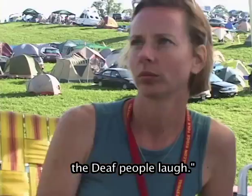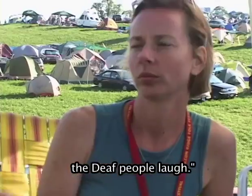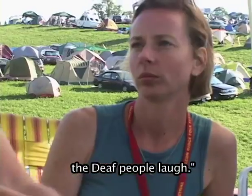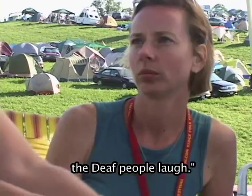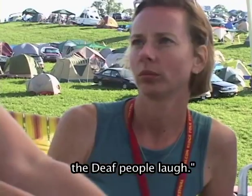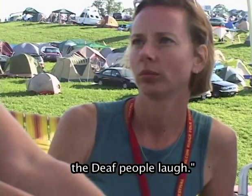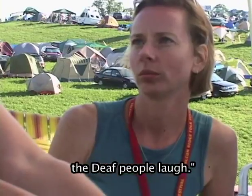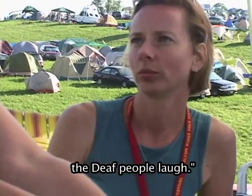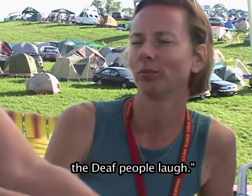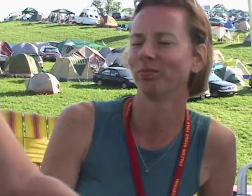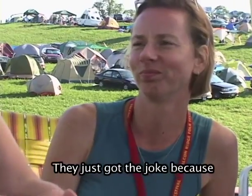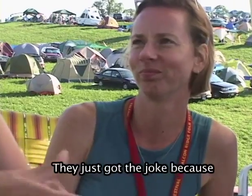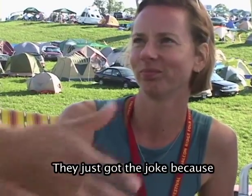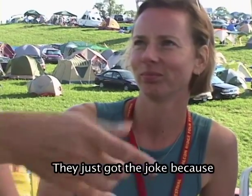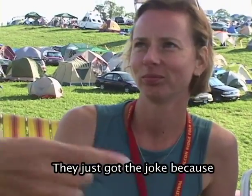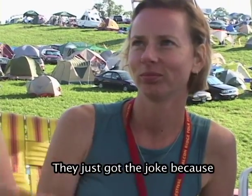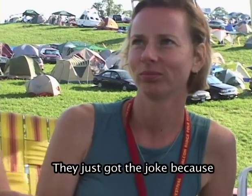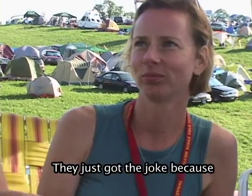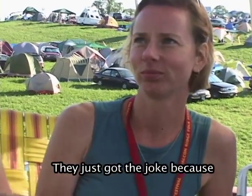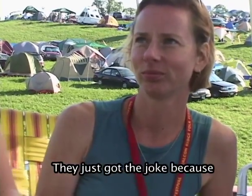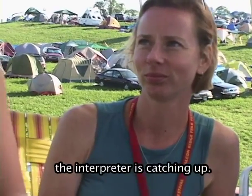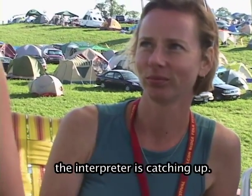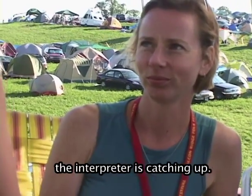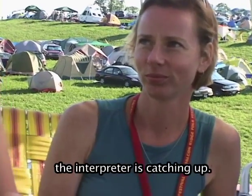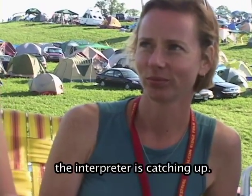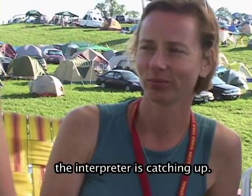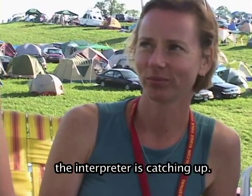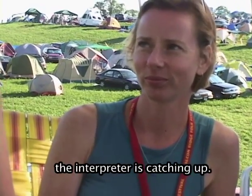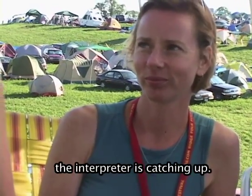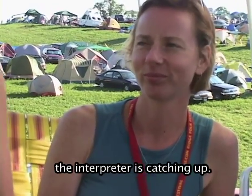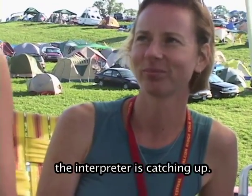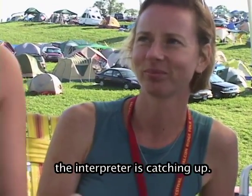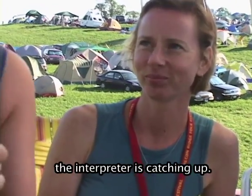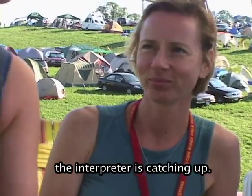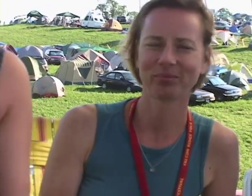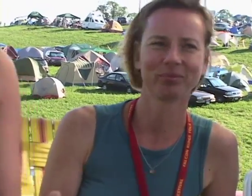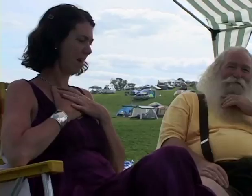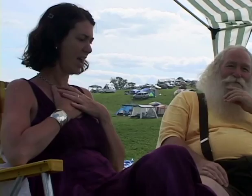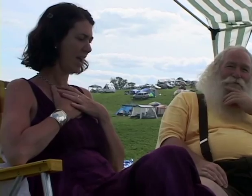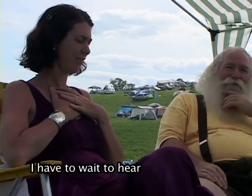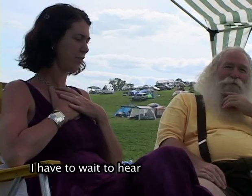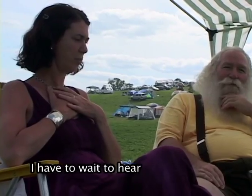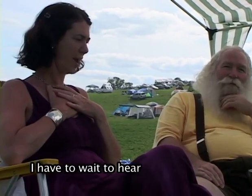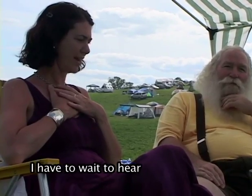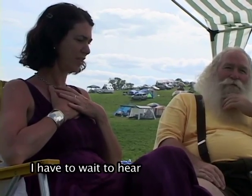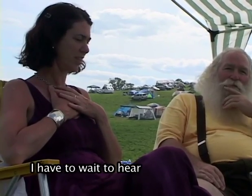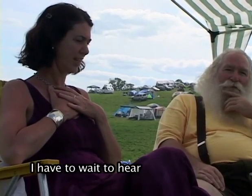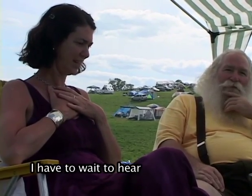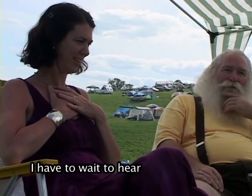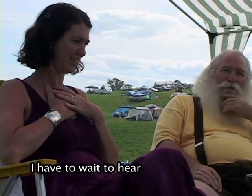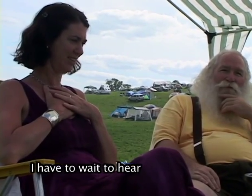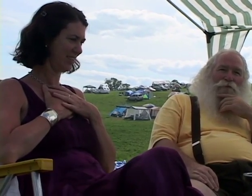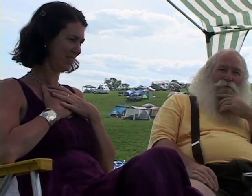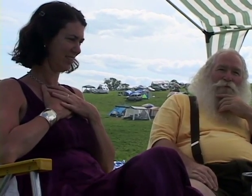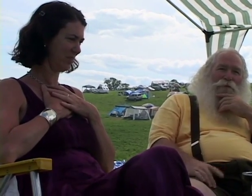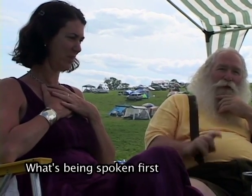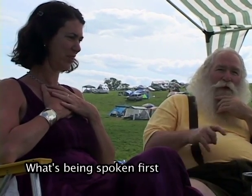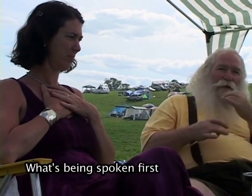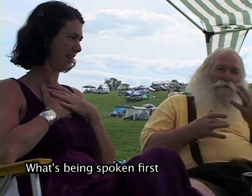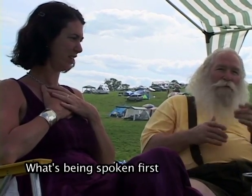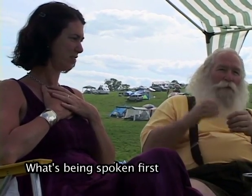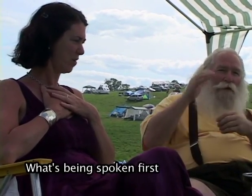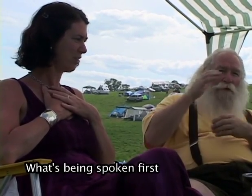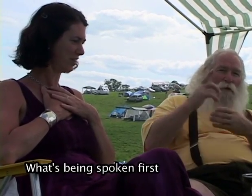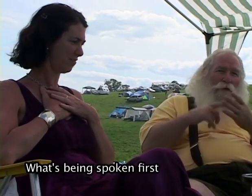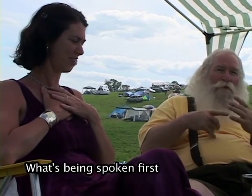later, the deaf people laugh because they just got the joke because the interpreter is catching up. I have to wait to hear